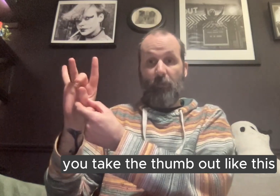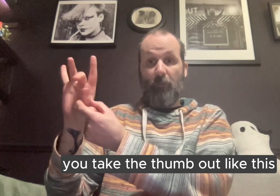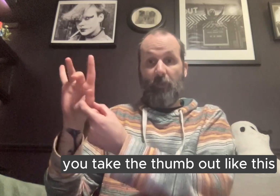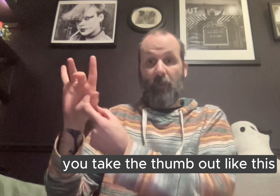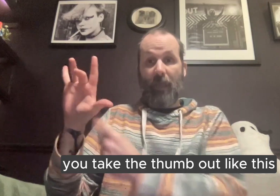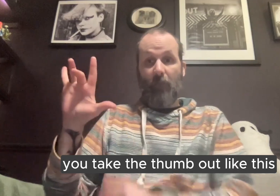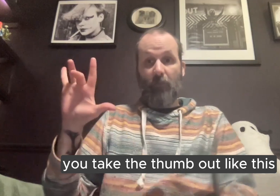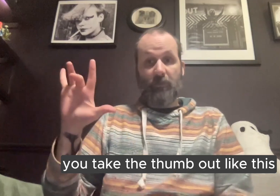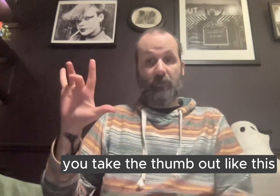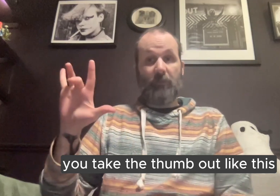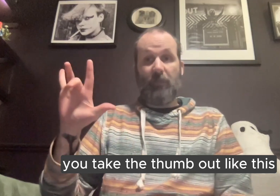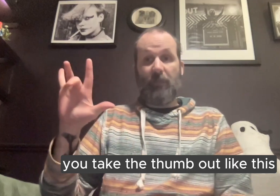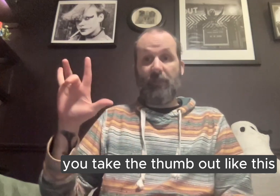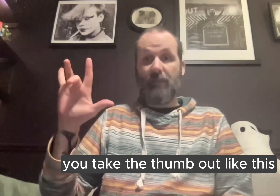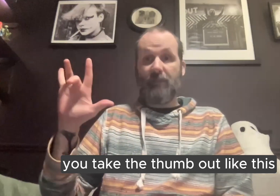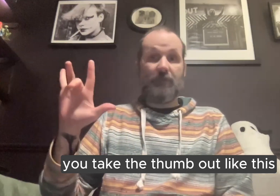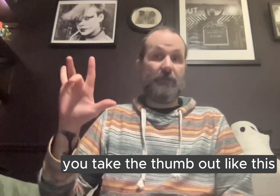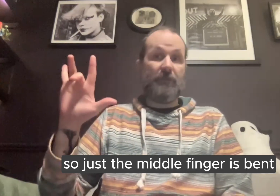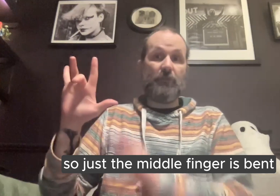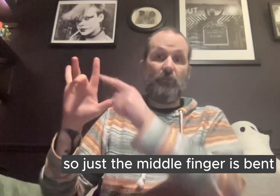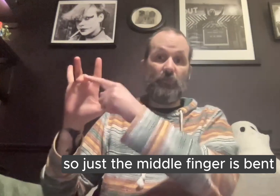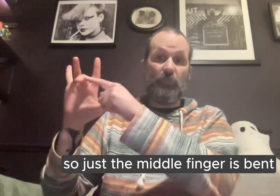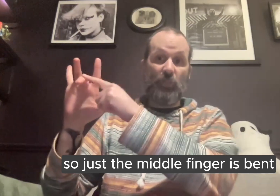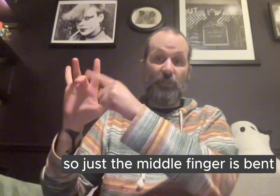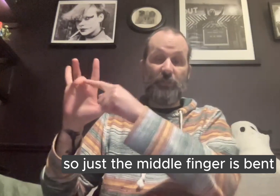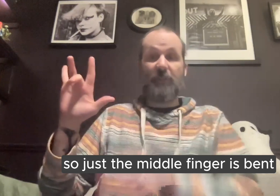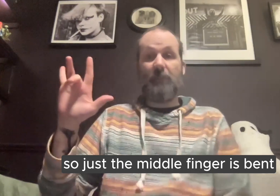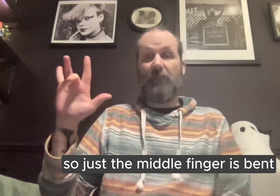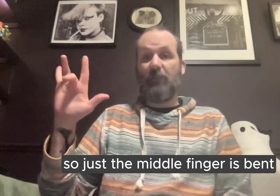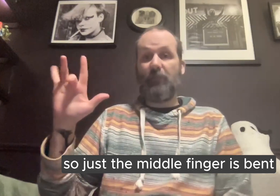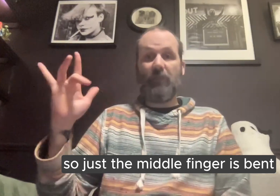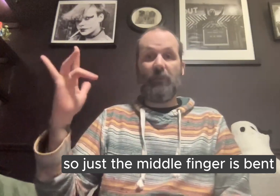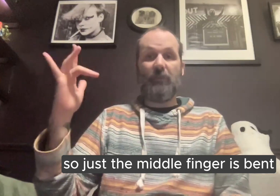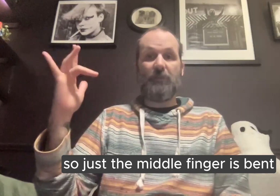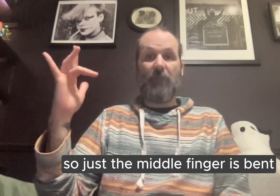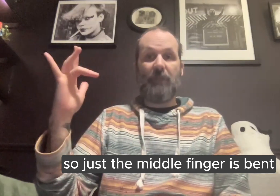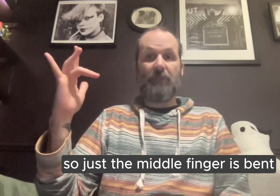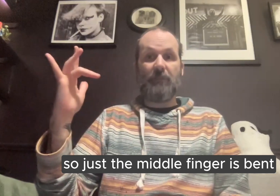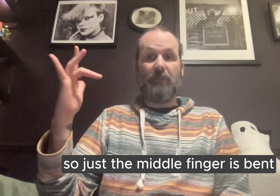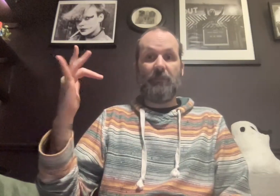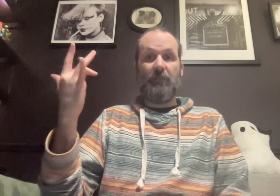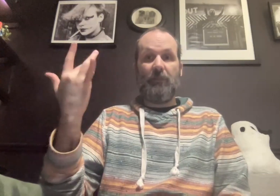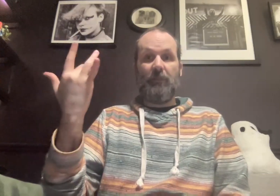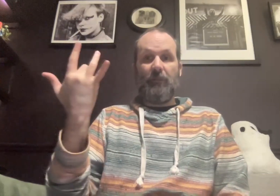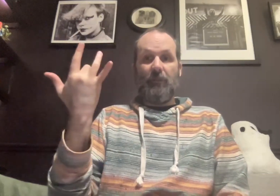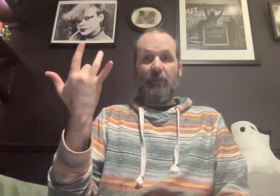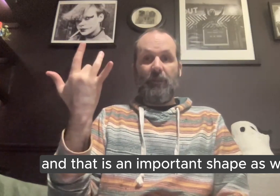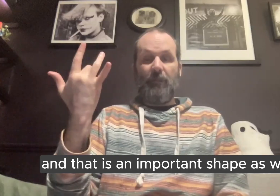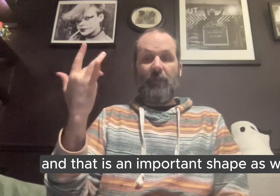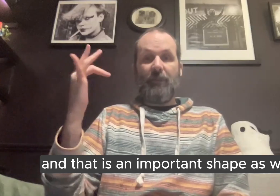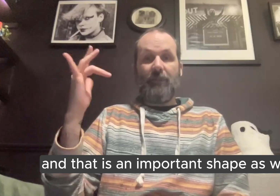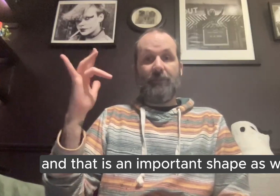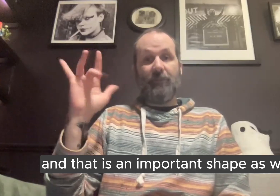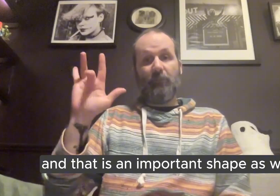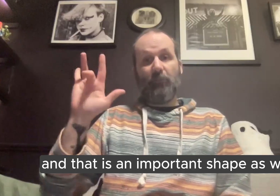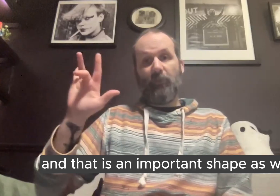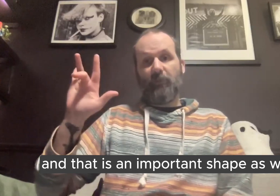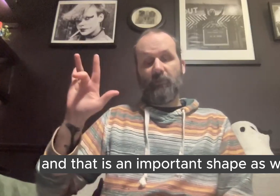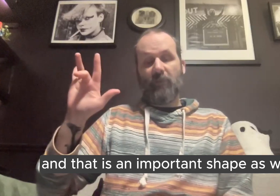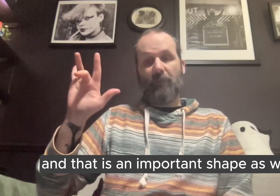thumb out like this, so just the middle finger is bent, and that is an important shape